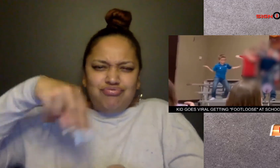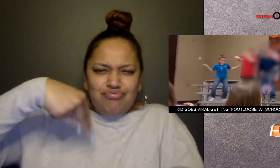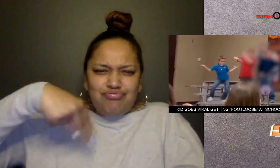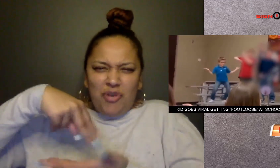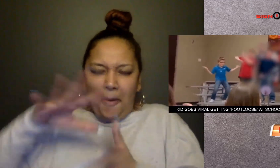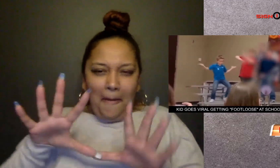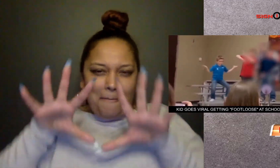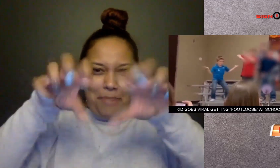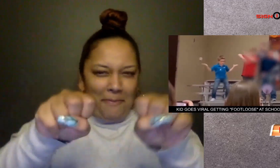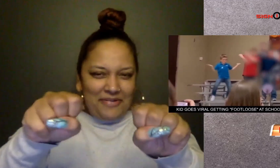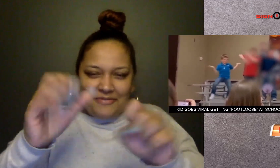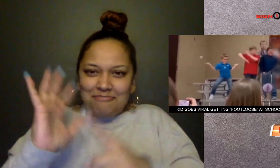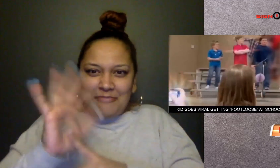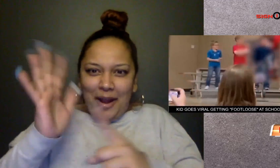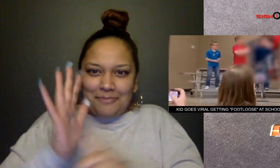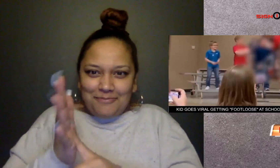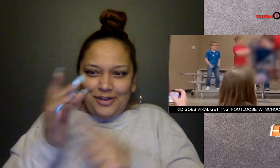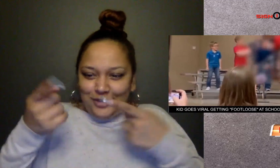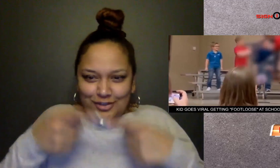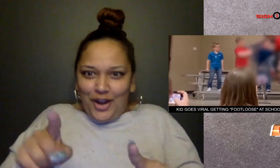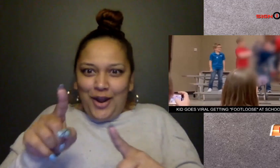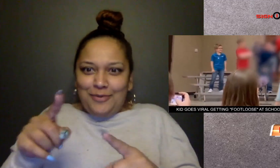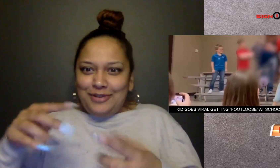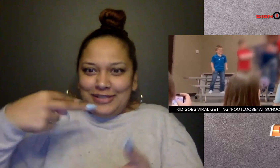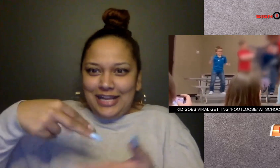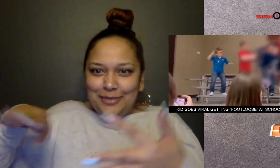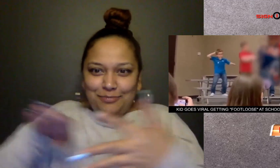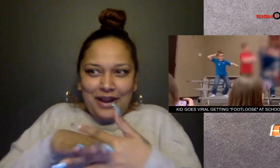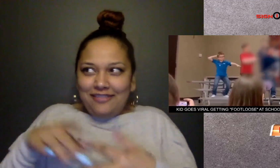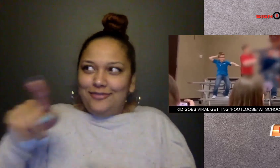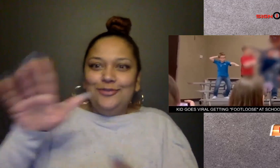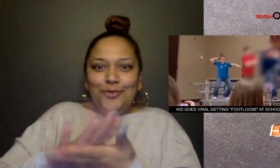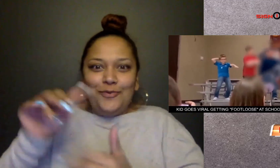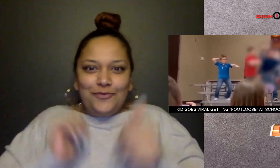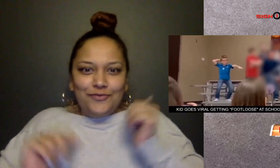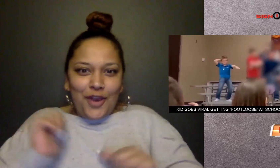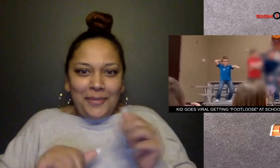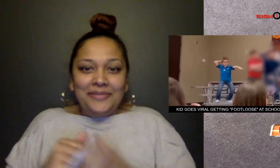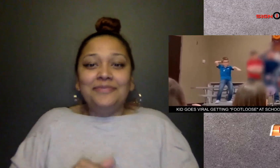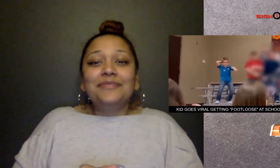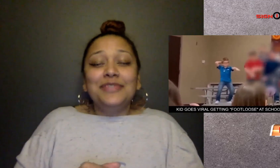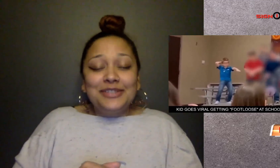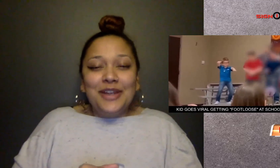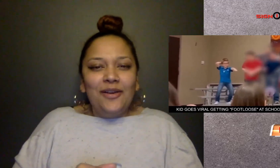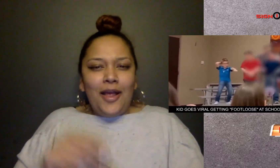trip stole the show during a dance break at his school performance